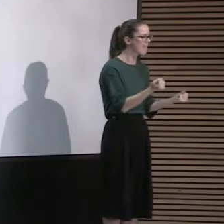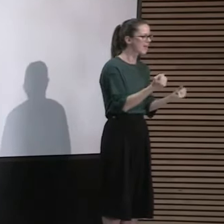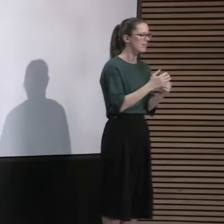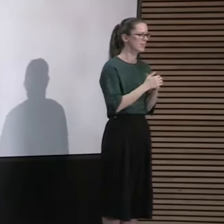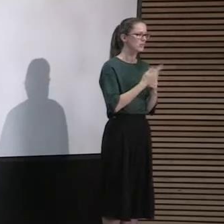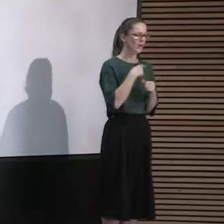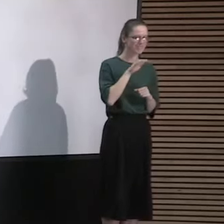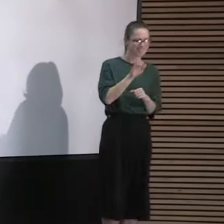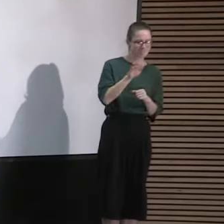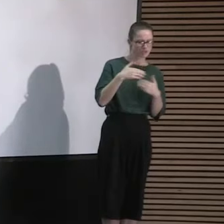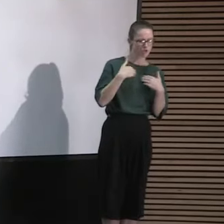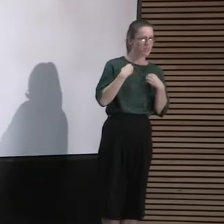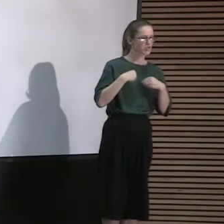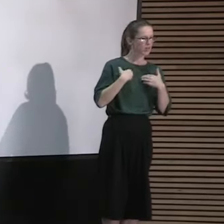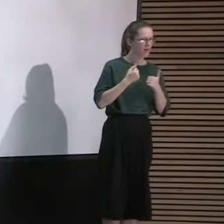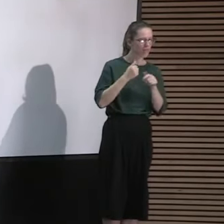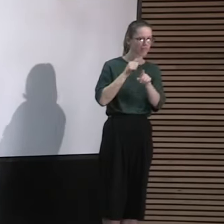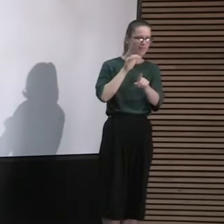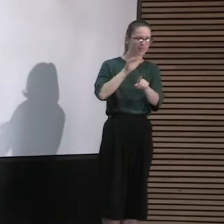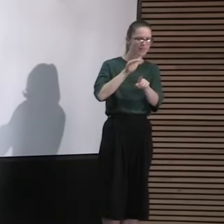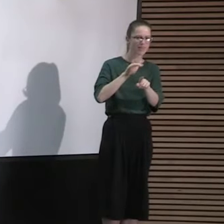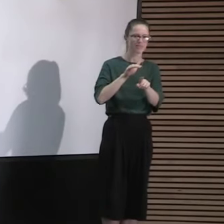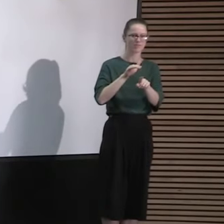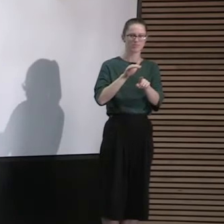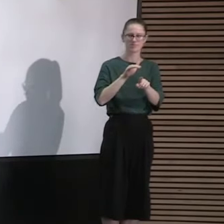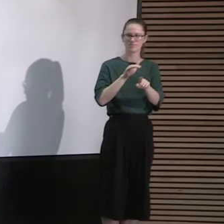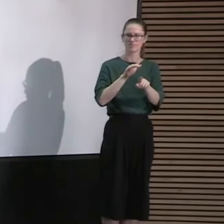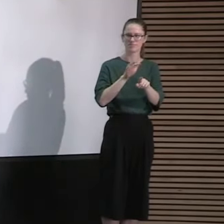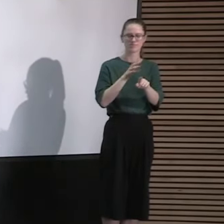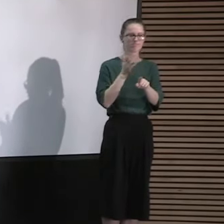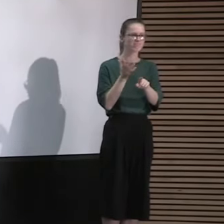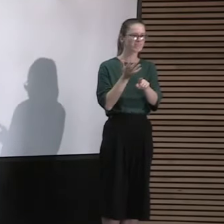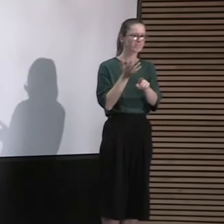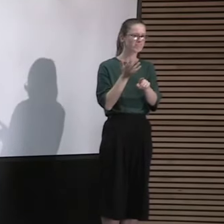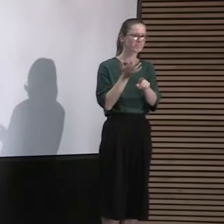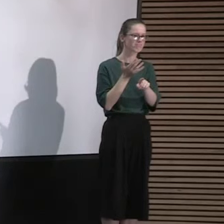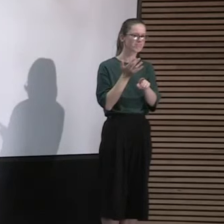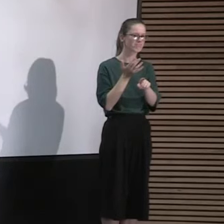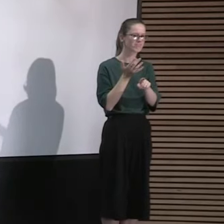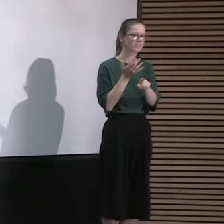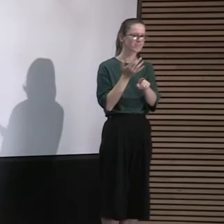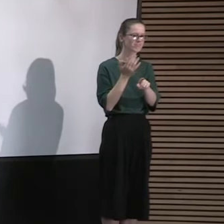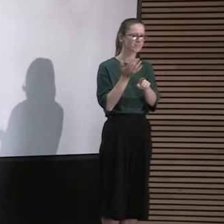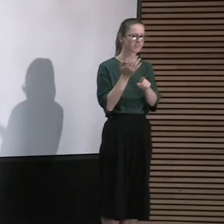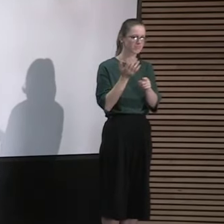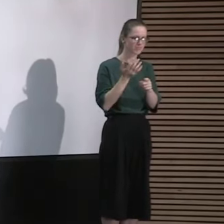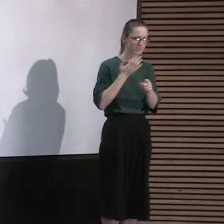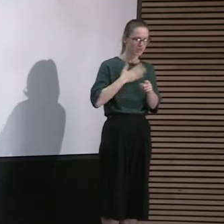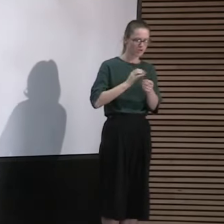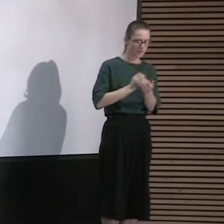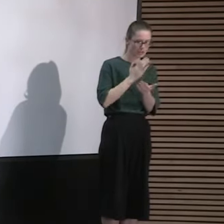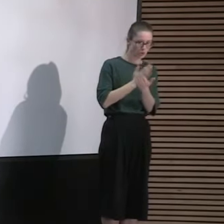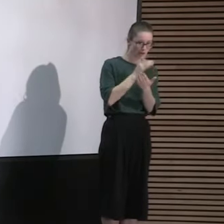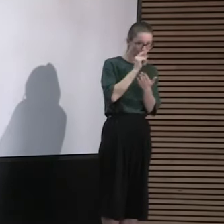health, and we've looked at ways to bridge the system to ensure that it can